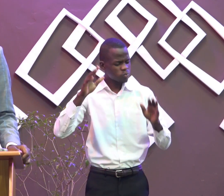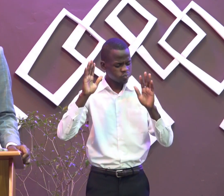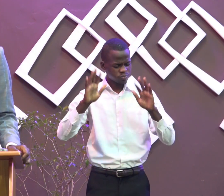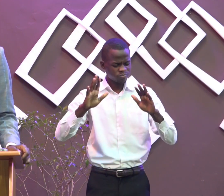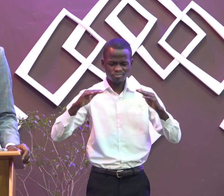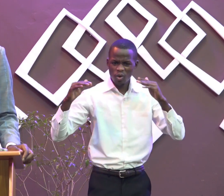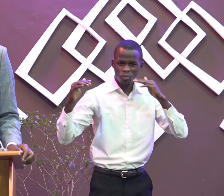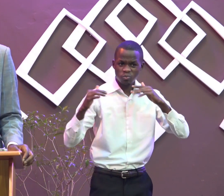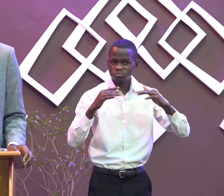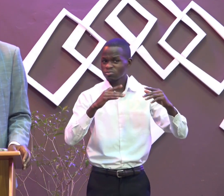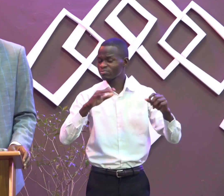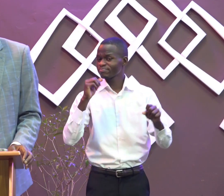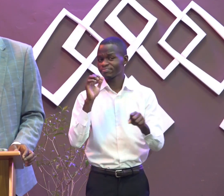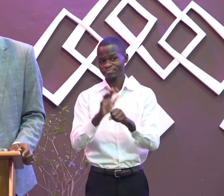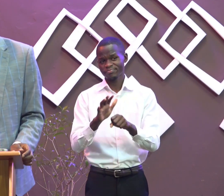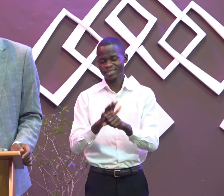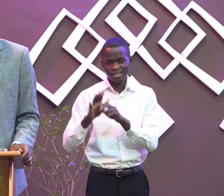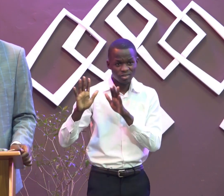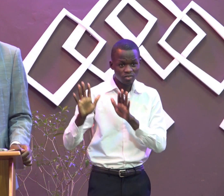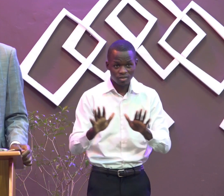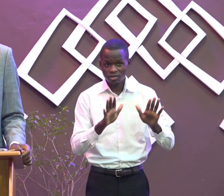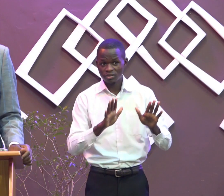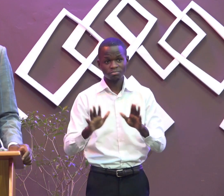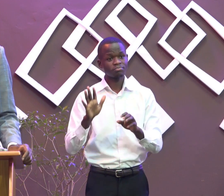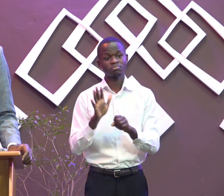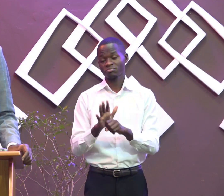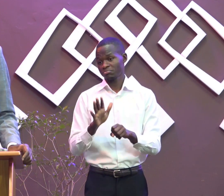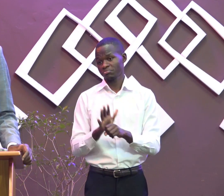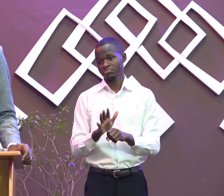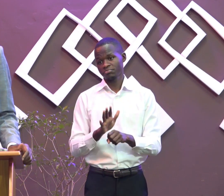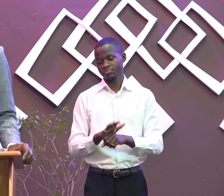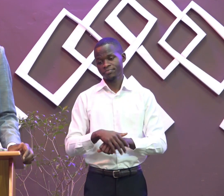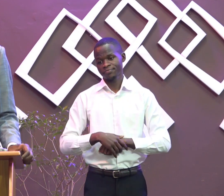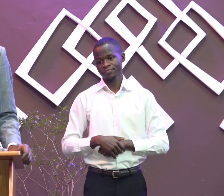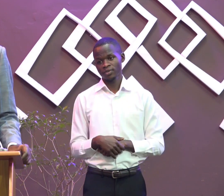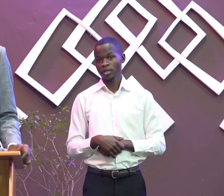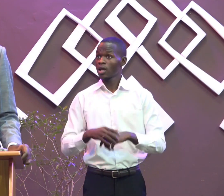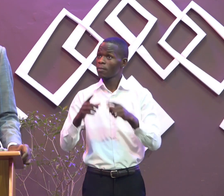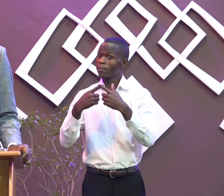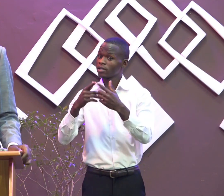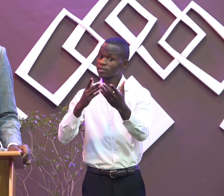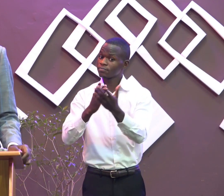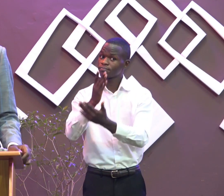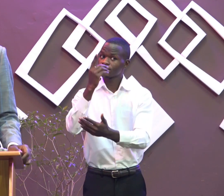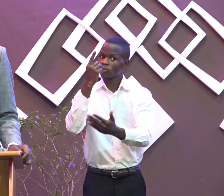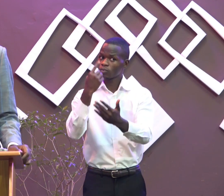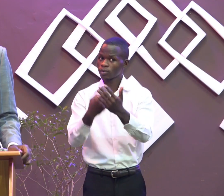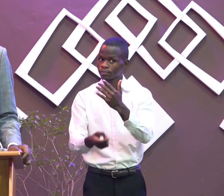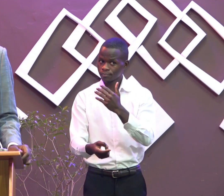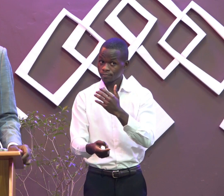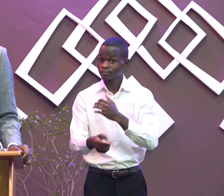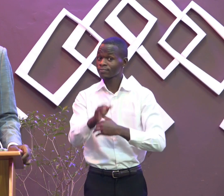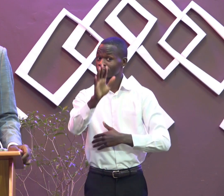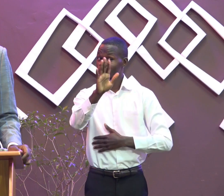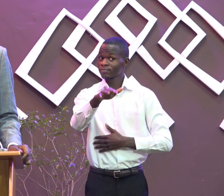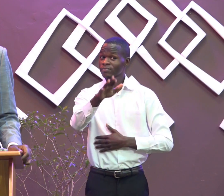Even constructing the toilet to that kind of level where it was a real battle. Nega no gemazima. But the fact is, you